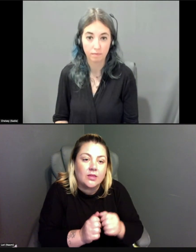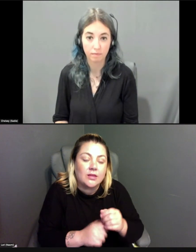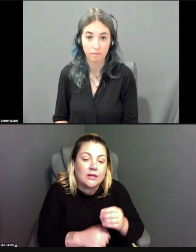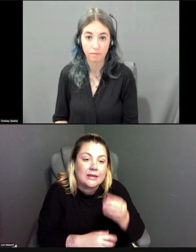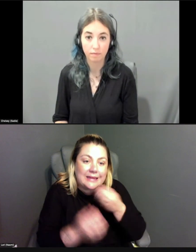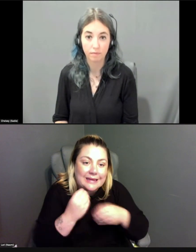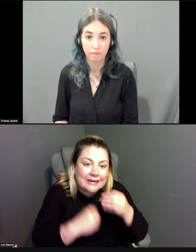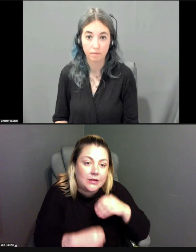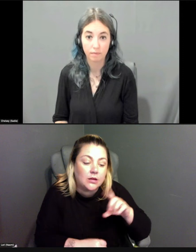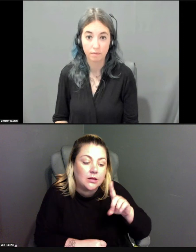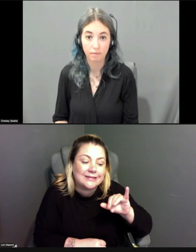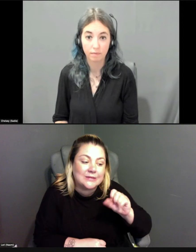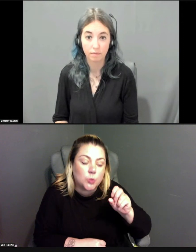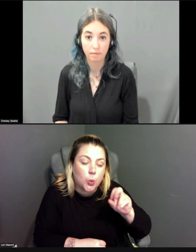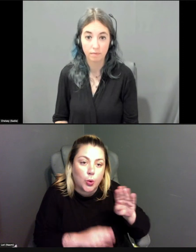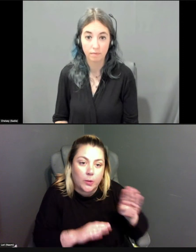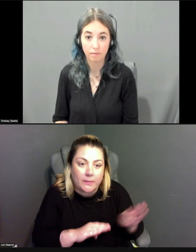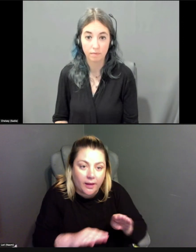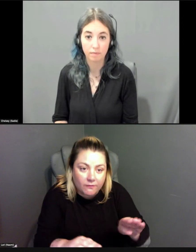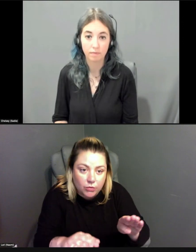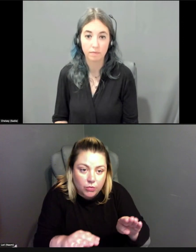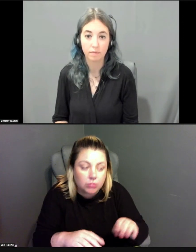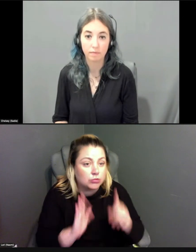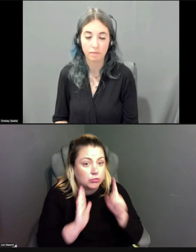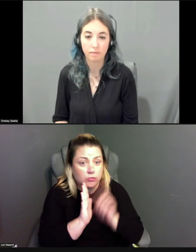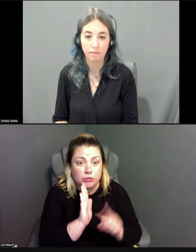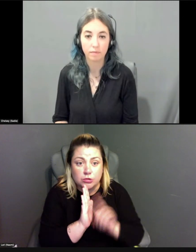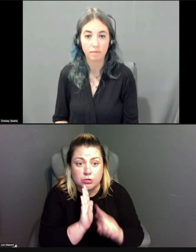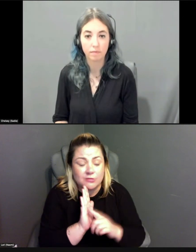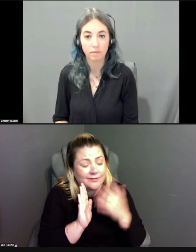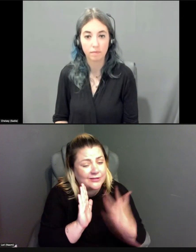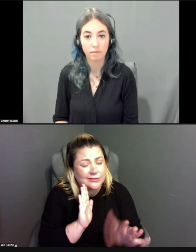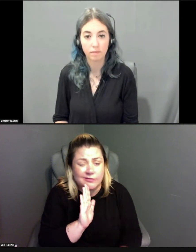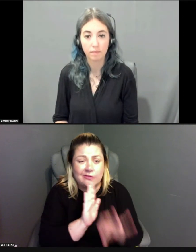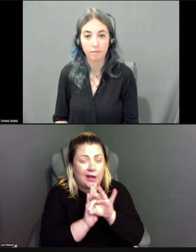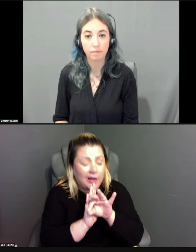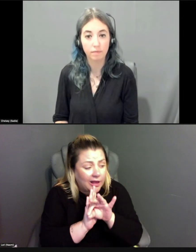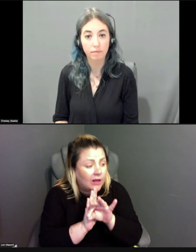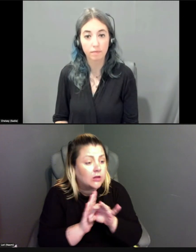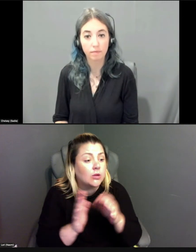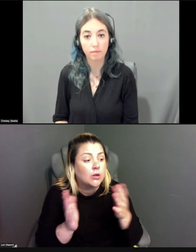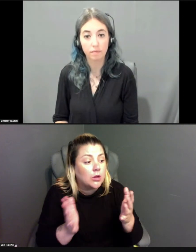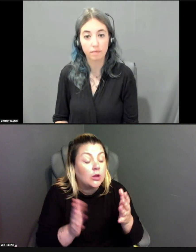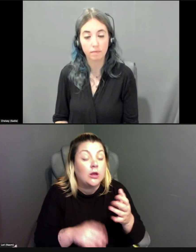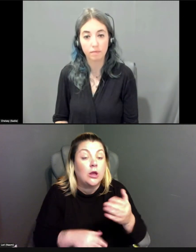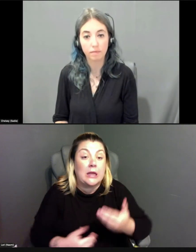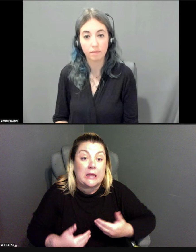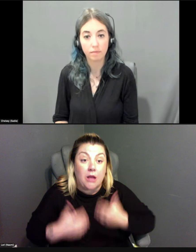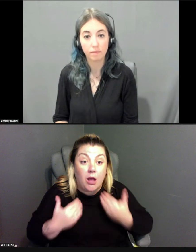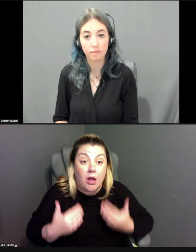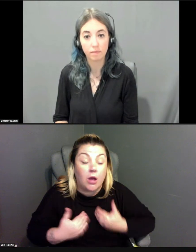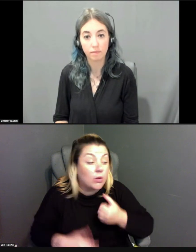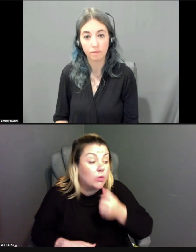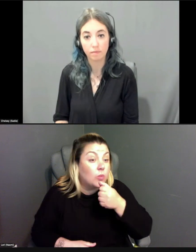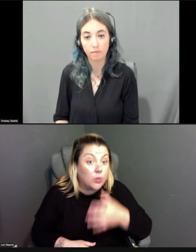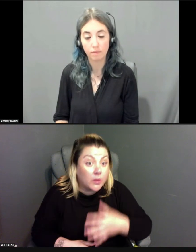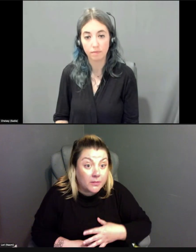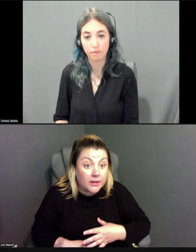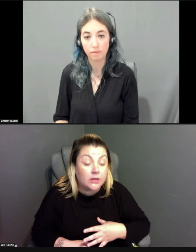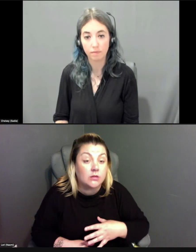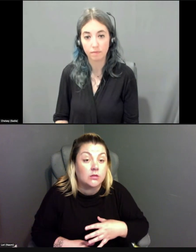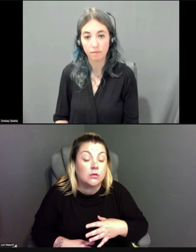behaviors. And that studies had shown that when young women silence